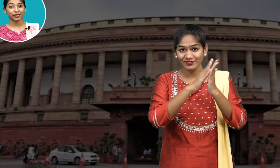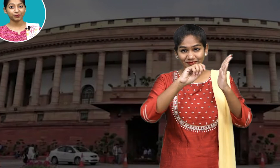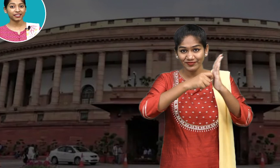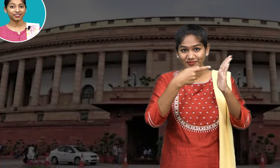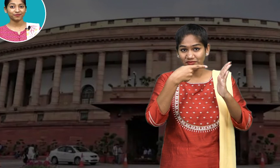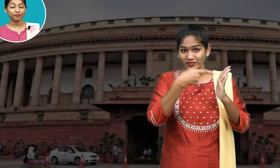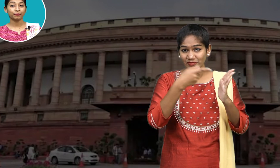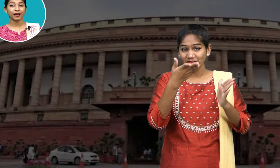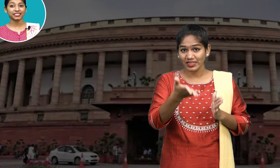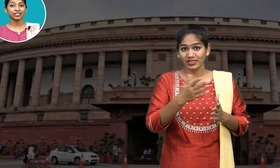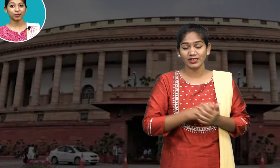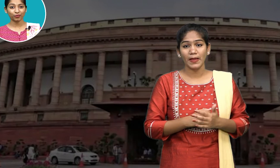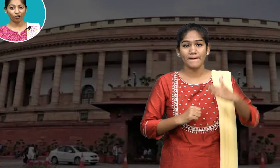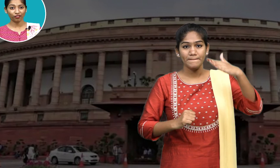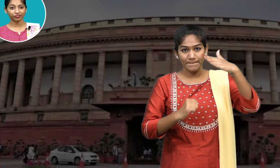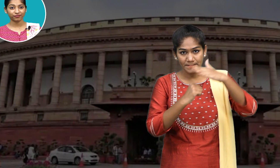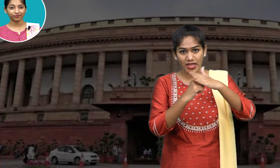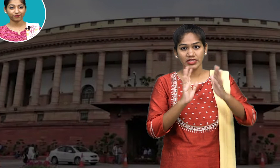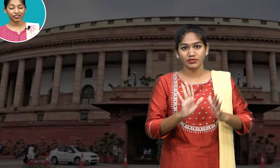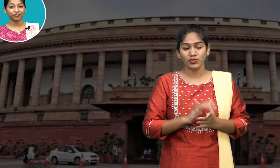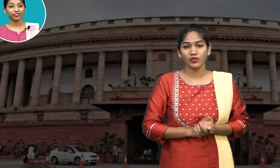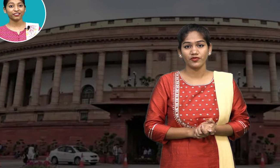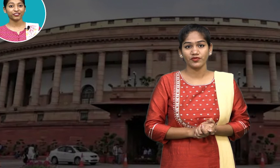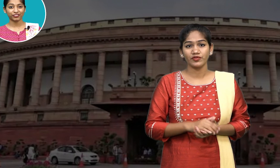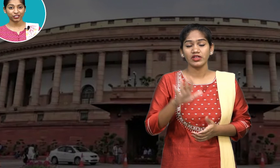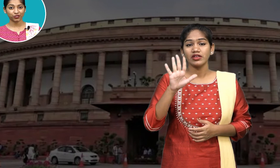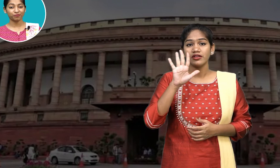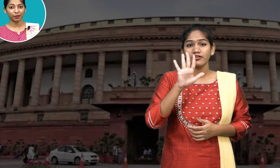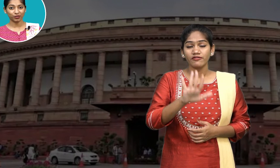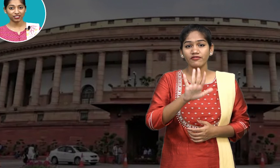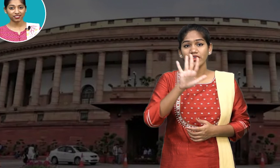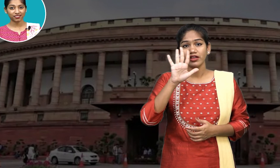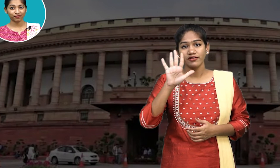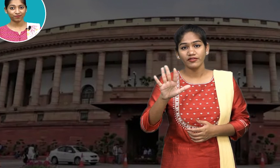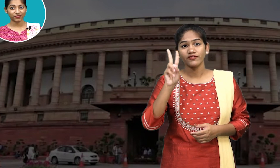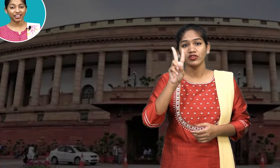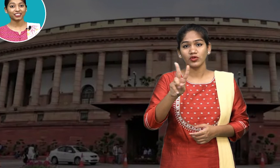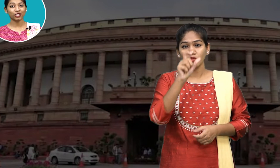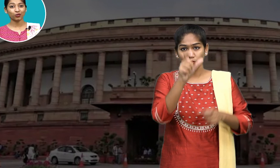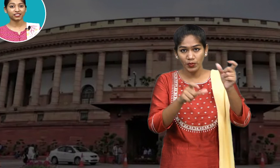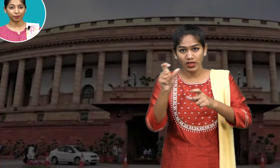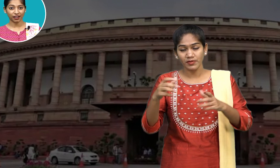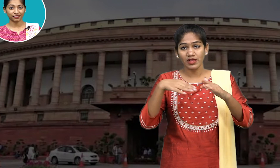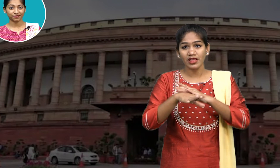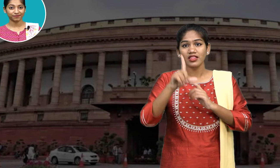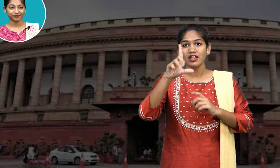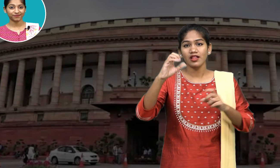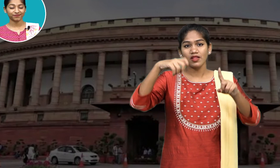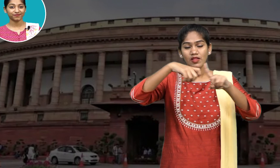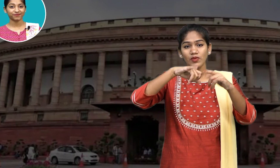there can be a maximum of 552 members in the Lok Sabha.